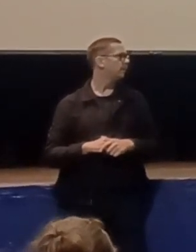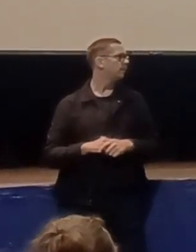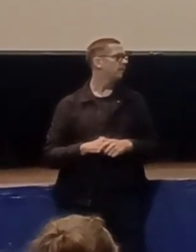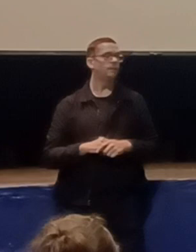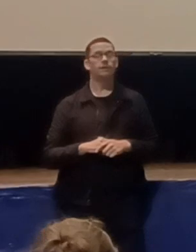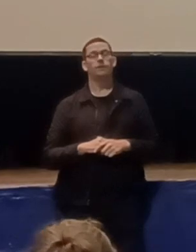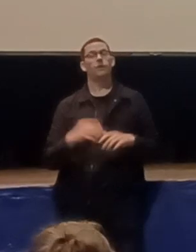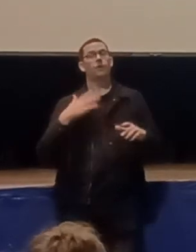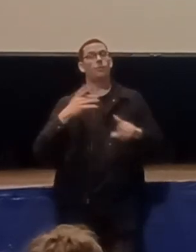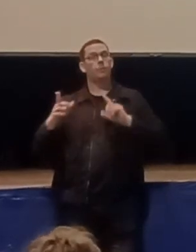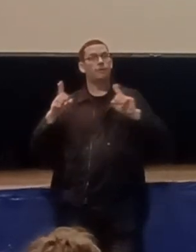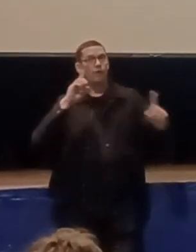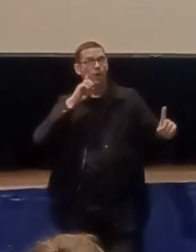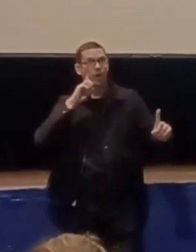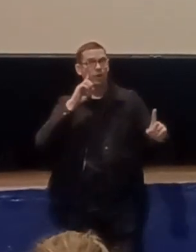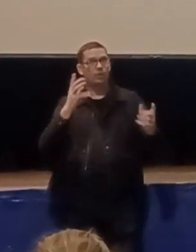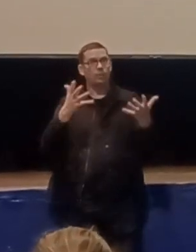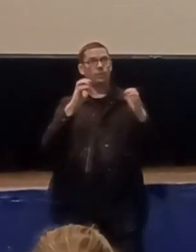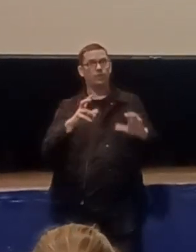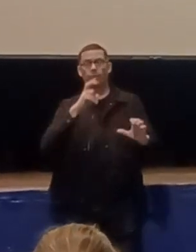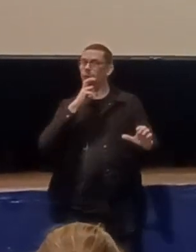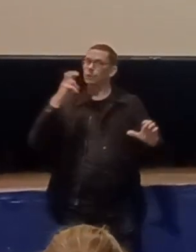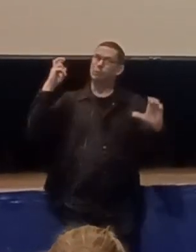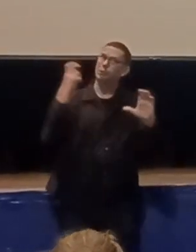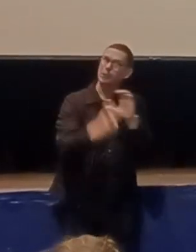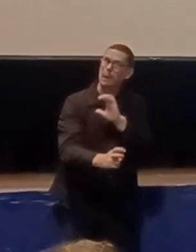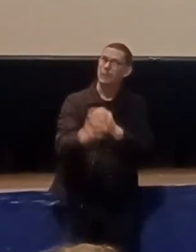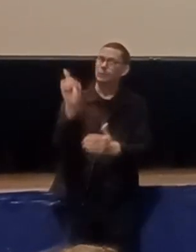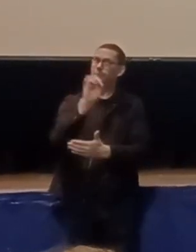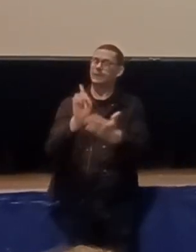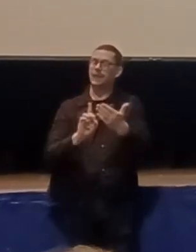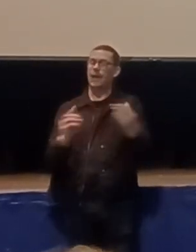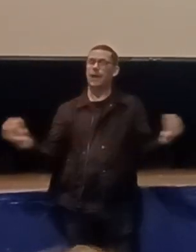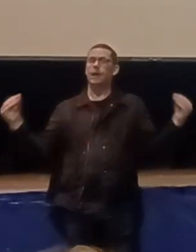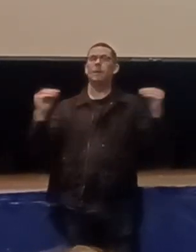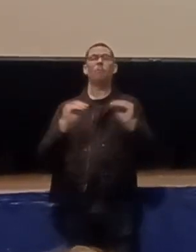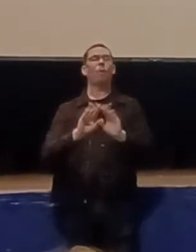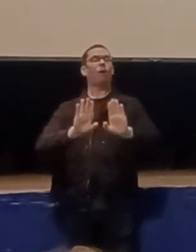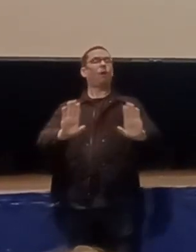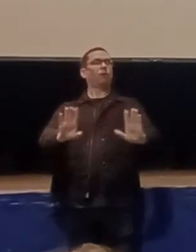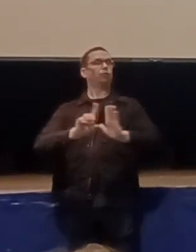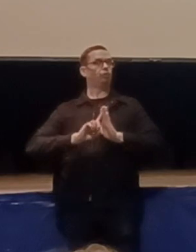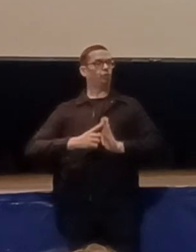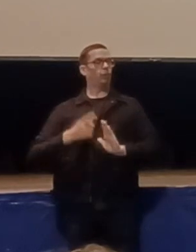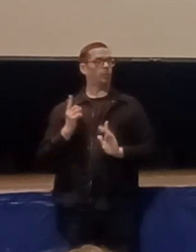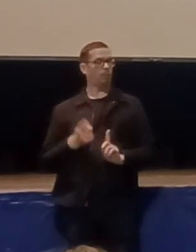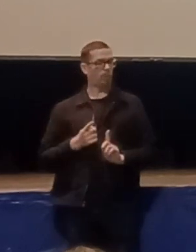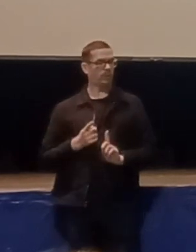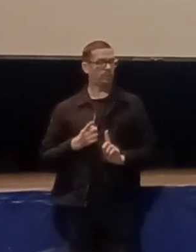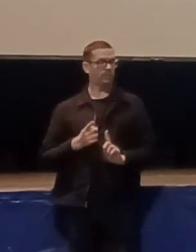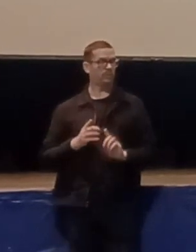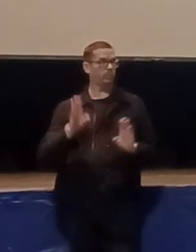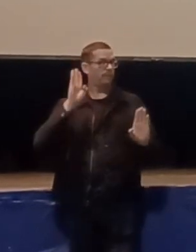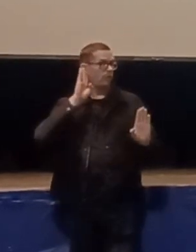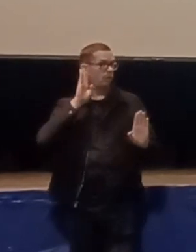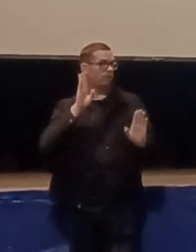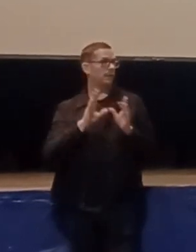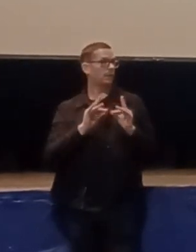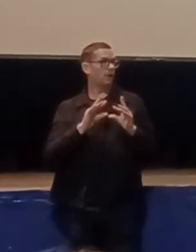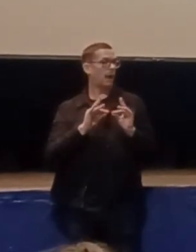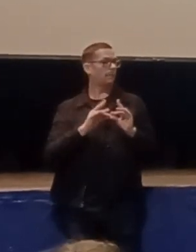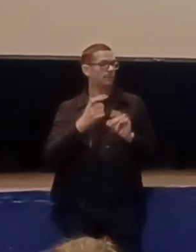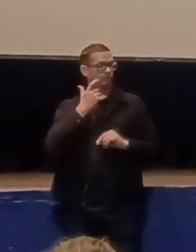jump into design too quickly, that we want to have more of a blank slate is something that I think heard a couple comments ago. So